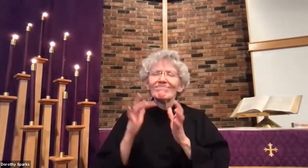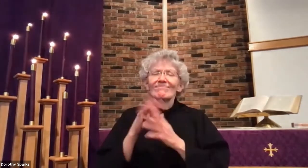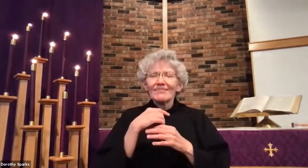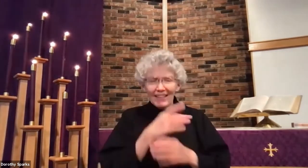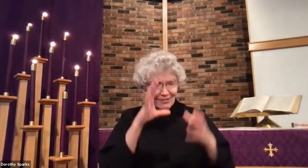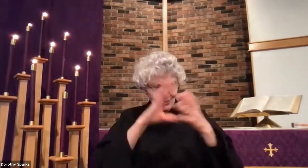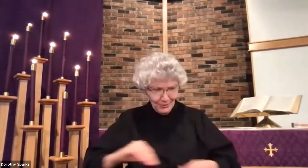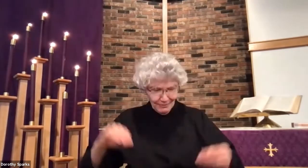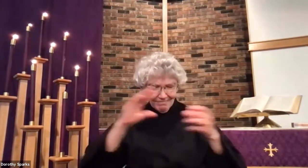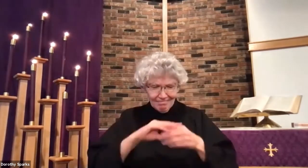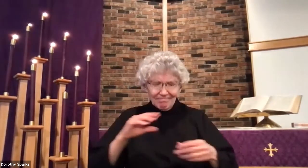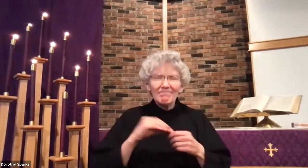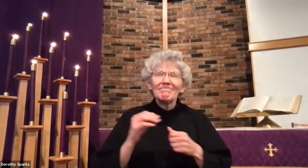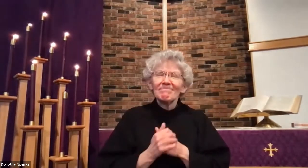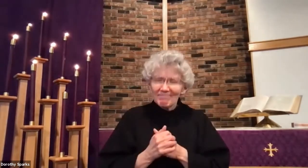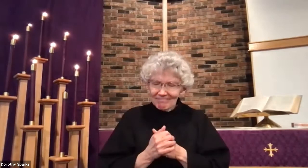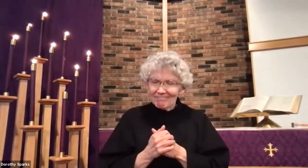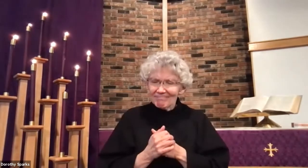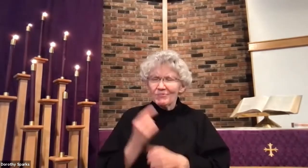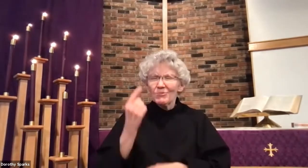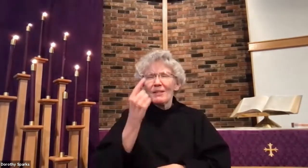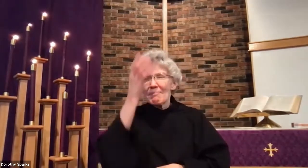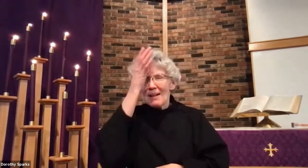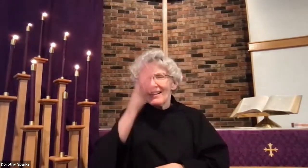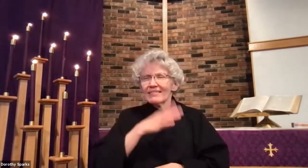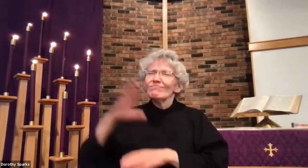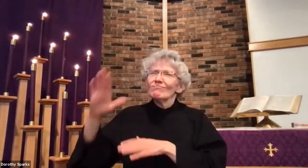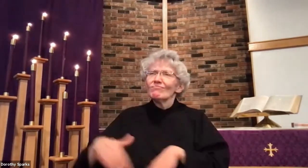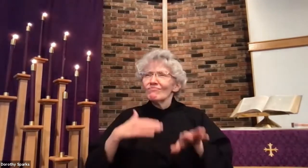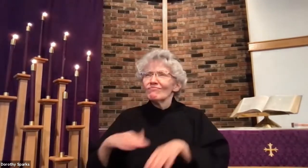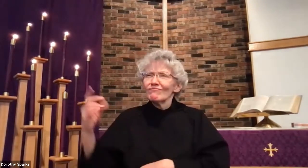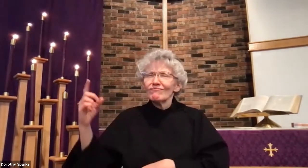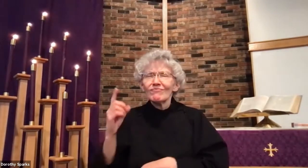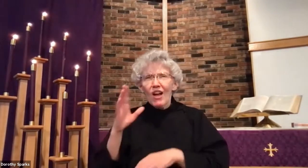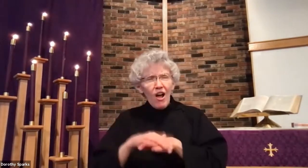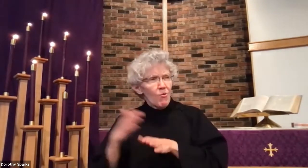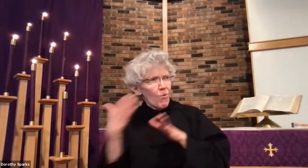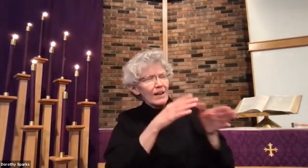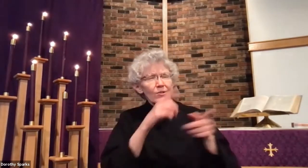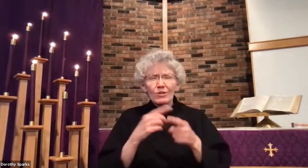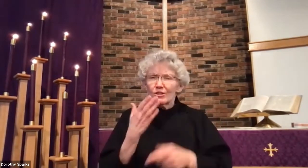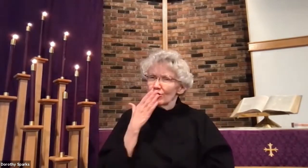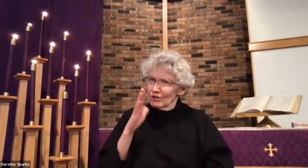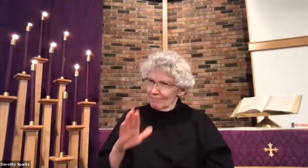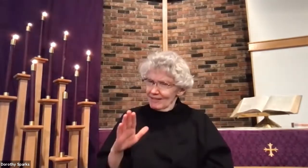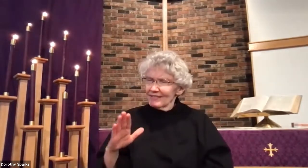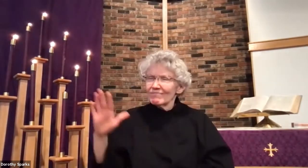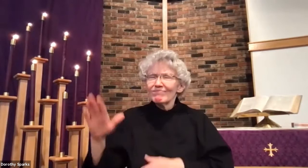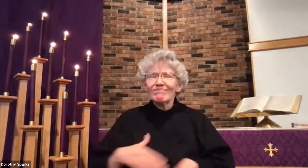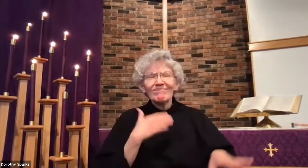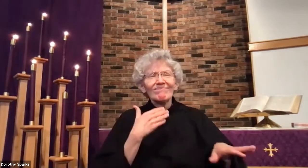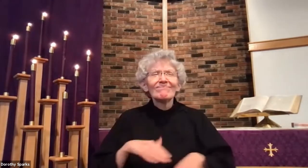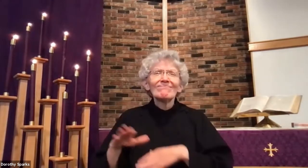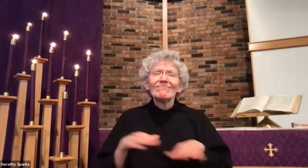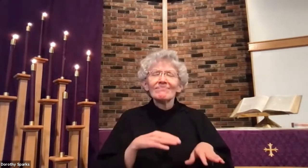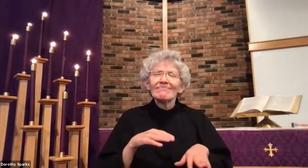right. So he said to Jesus, "But who is my neighbor?" To answer this question, Jesus said,